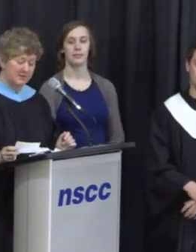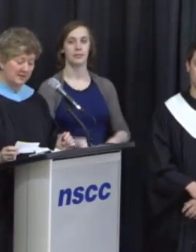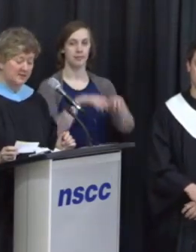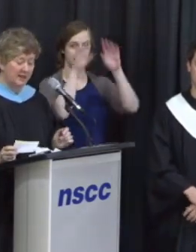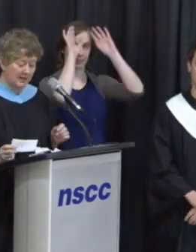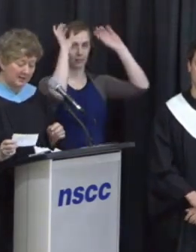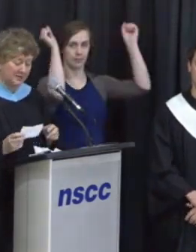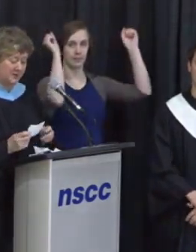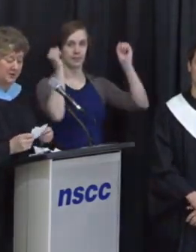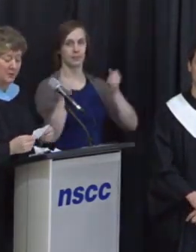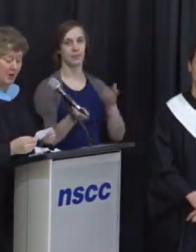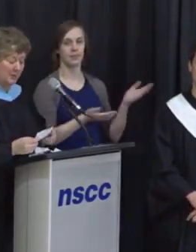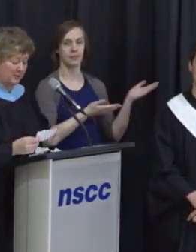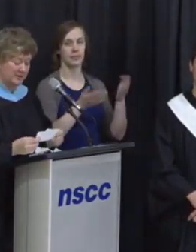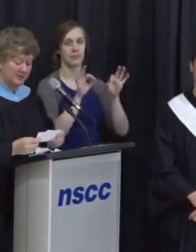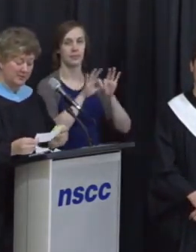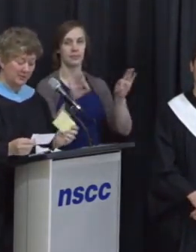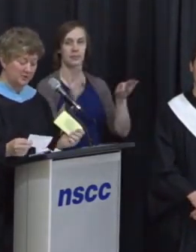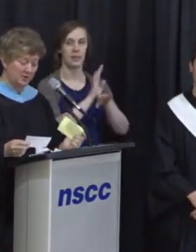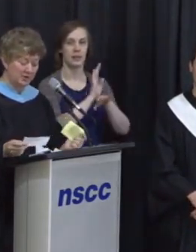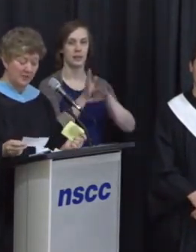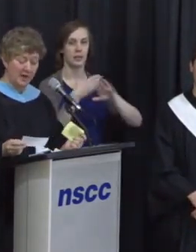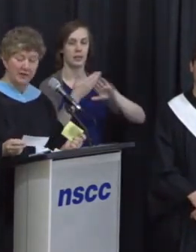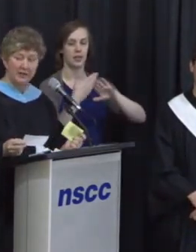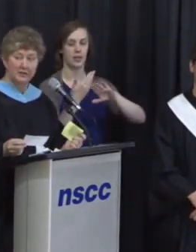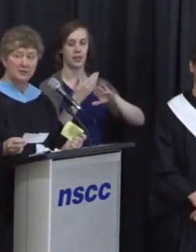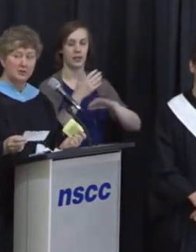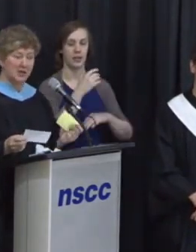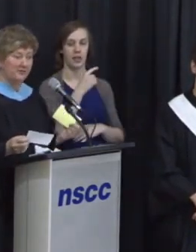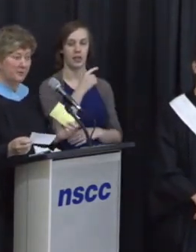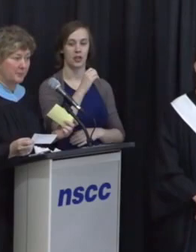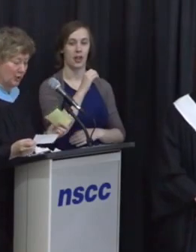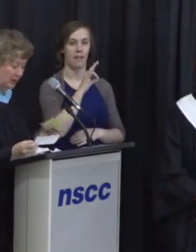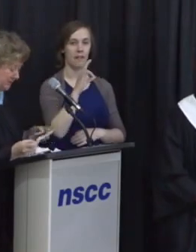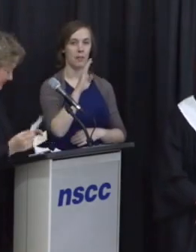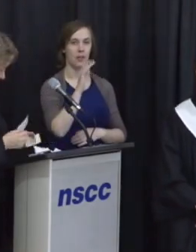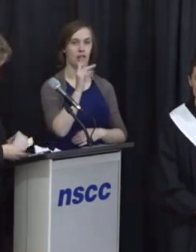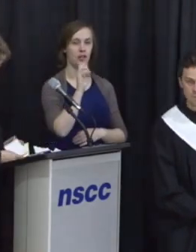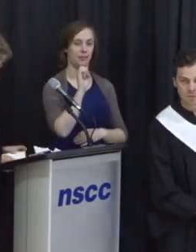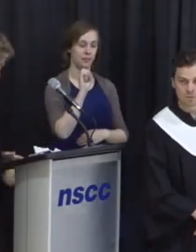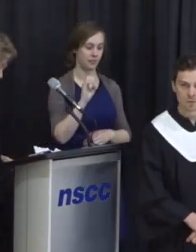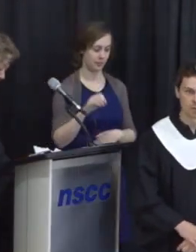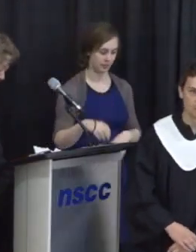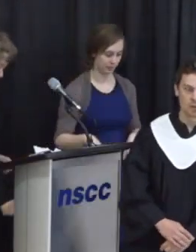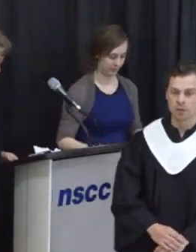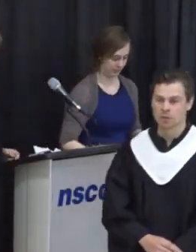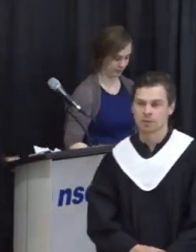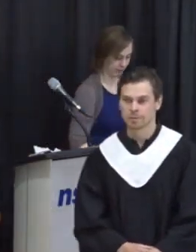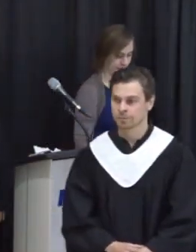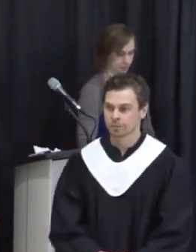Mr. President, the candidates for the Diploma in Business Administration Marketing, Jeff Burke.